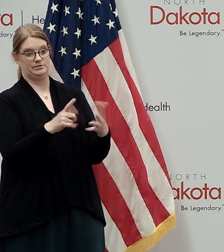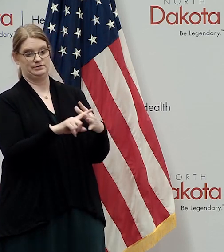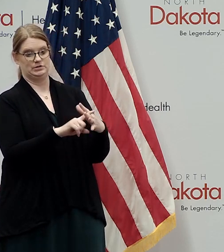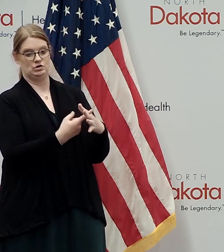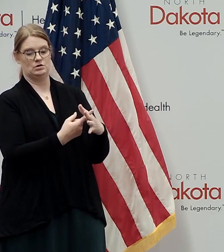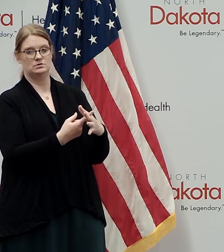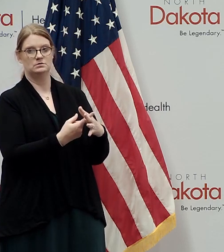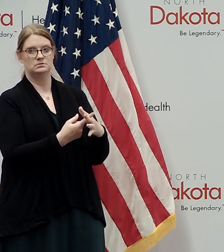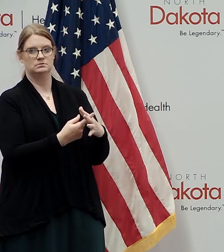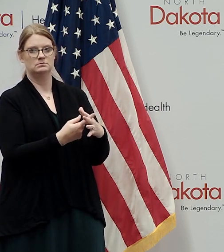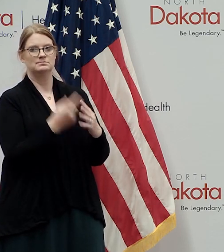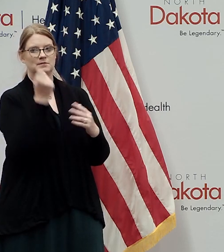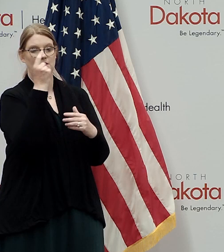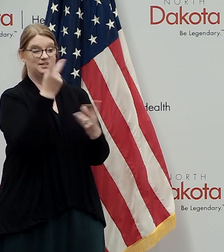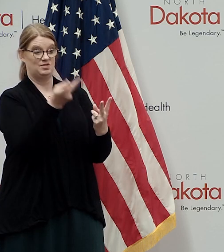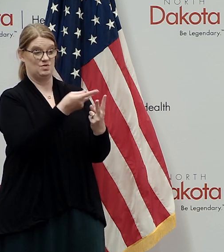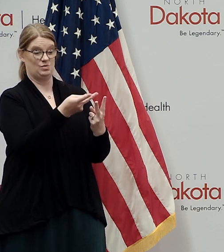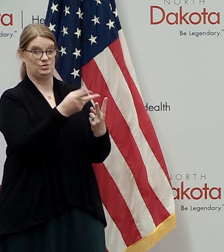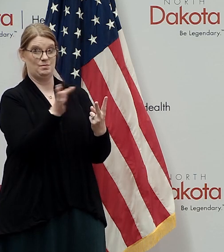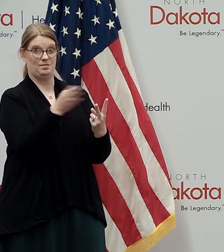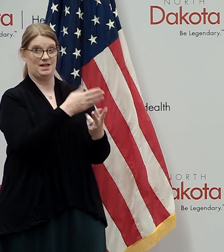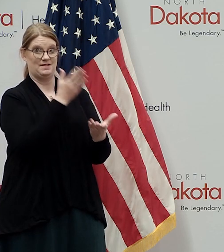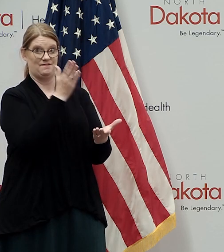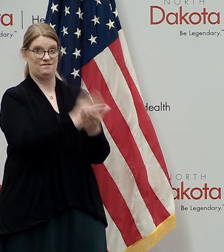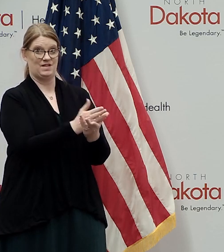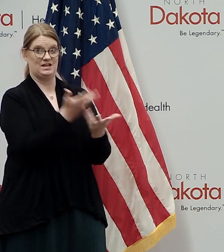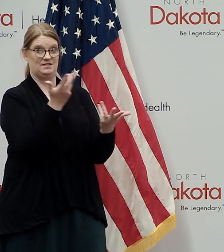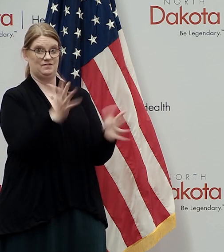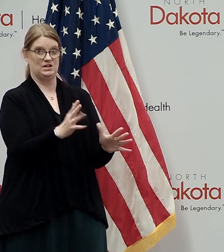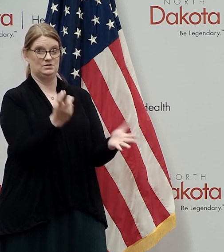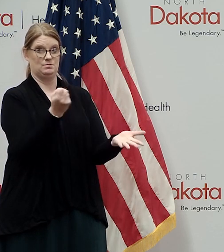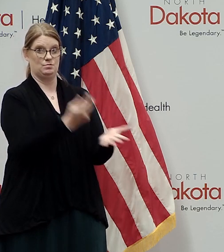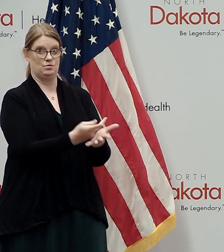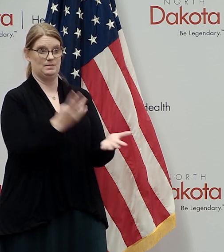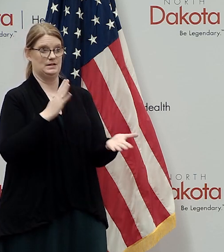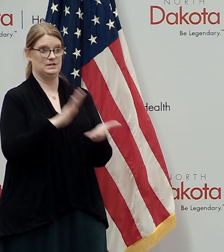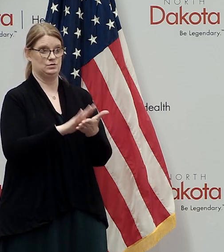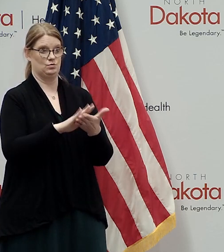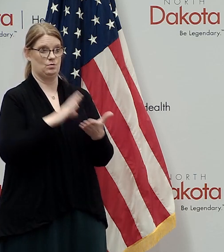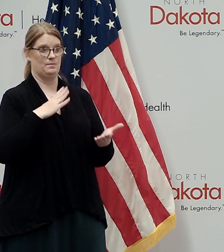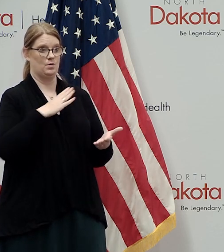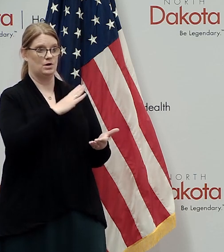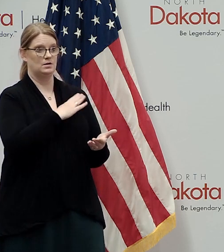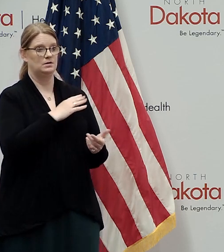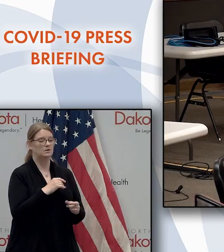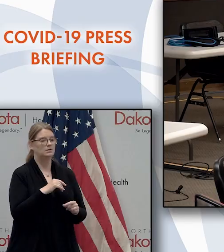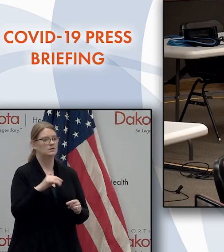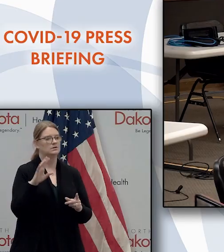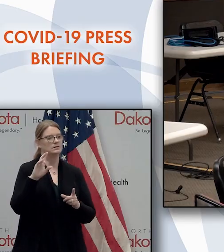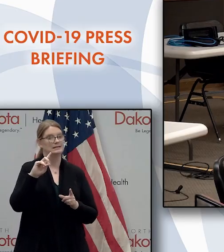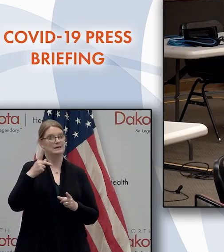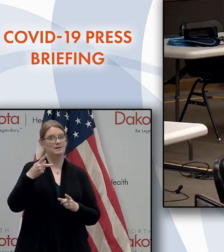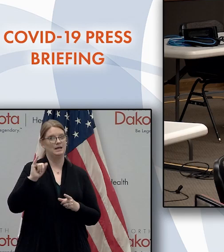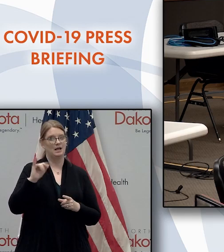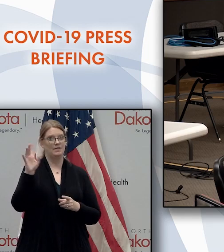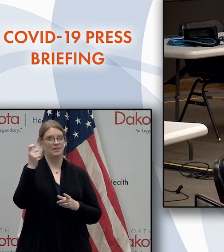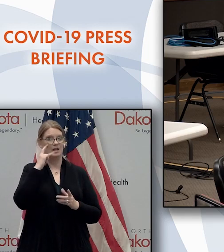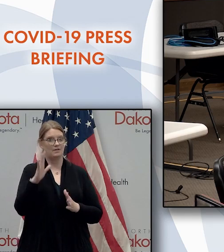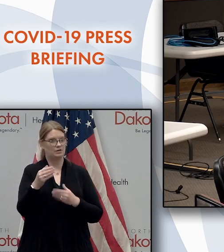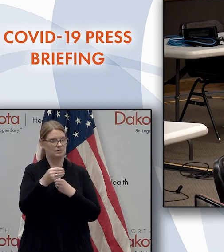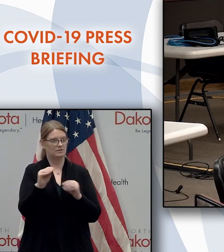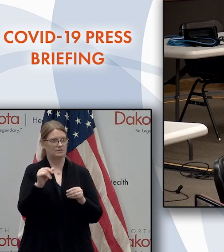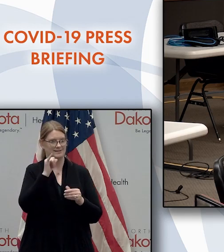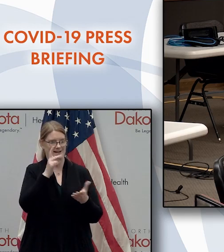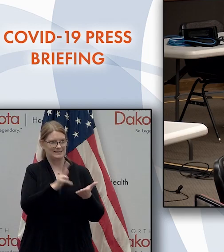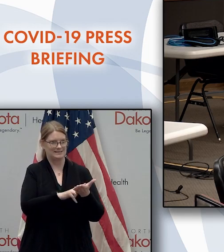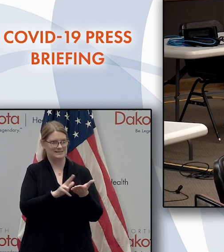you, you must have those 2 plans on file that are school board approved. So DPI and the governor's office will not sign